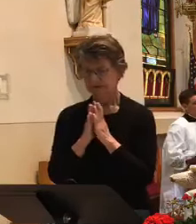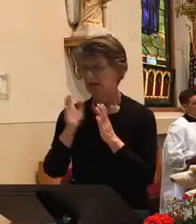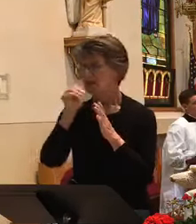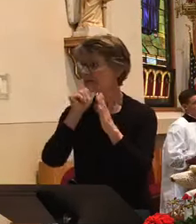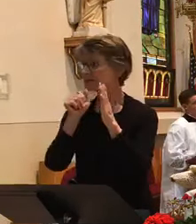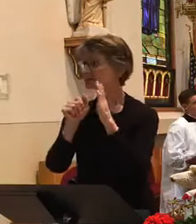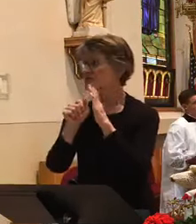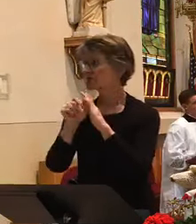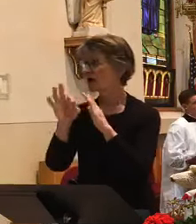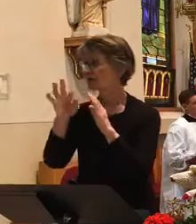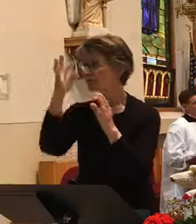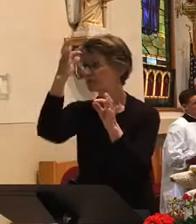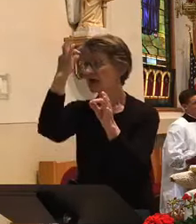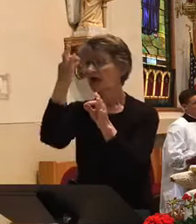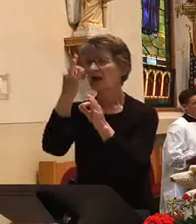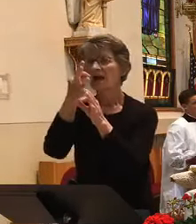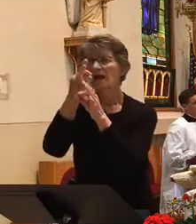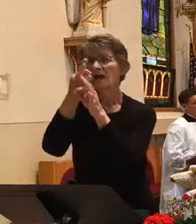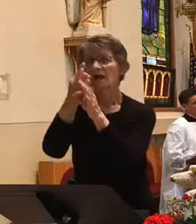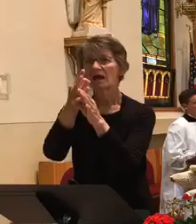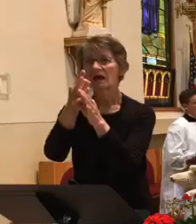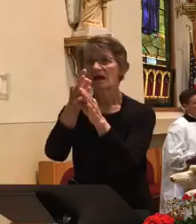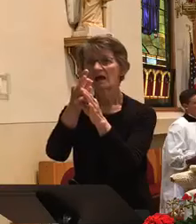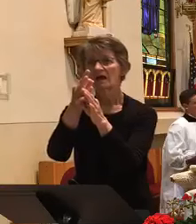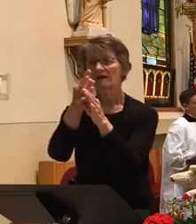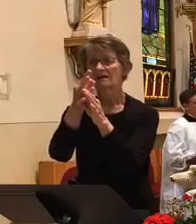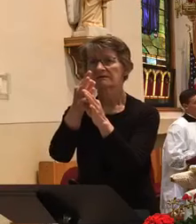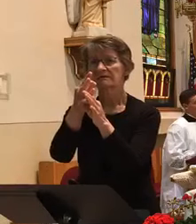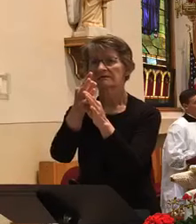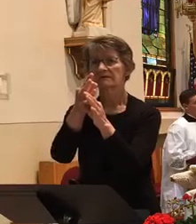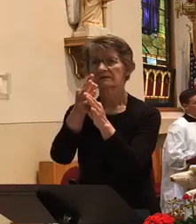The mystery of